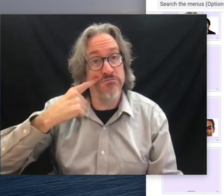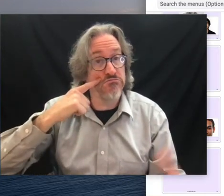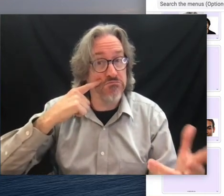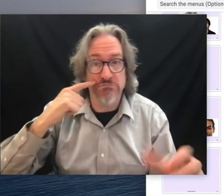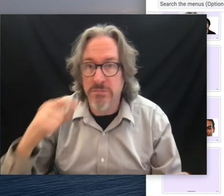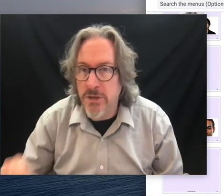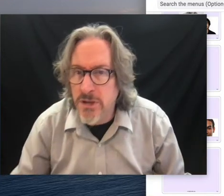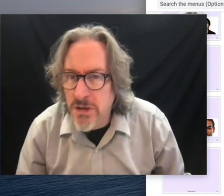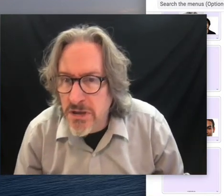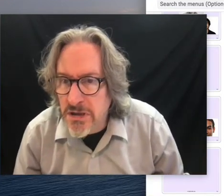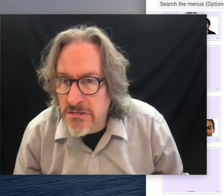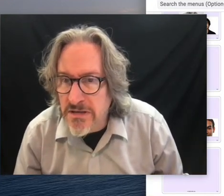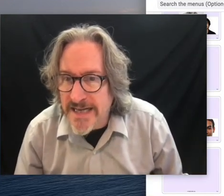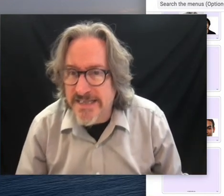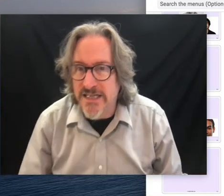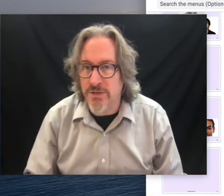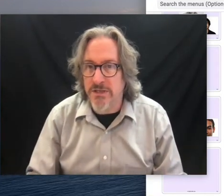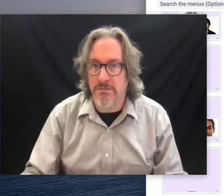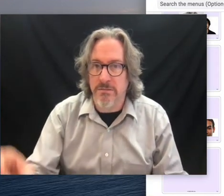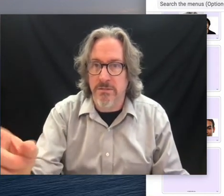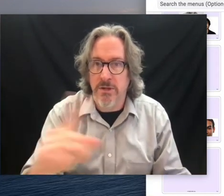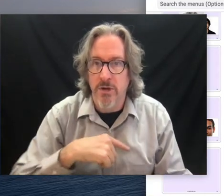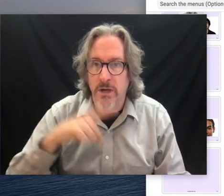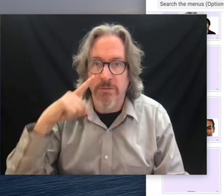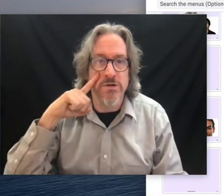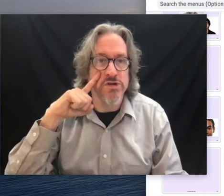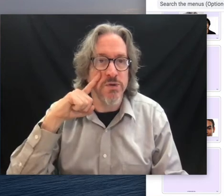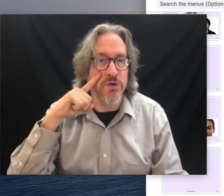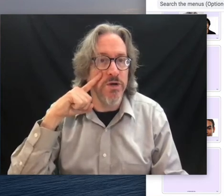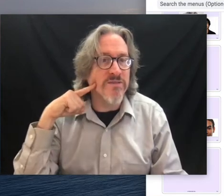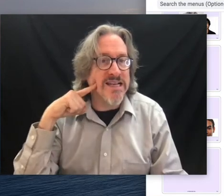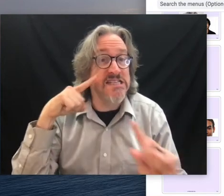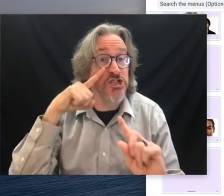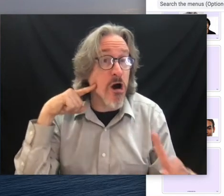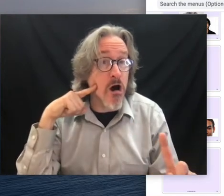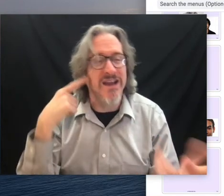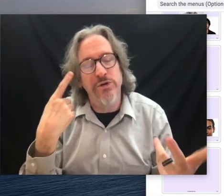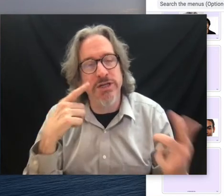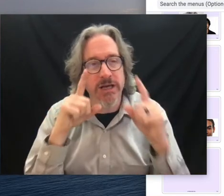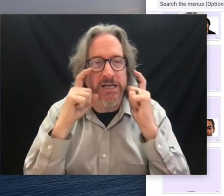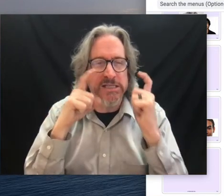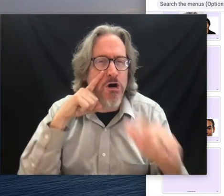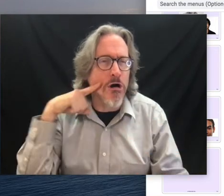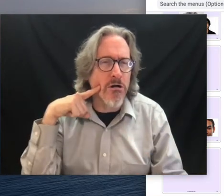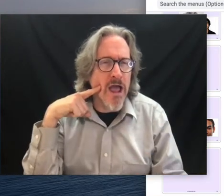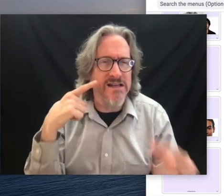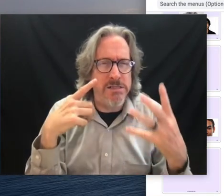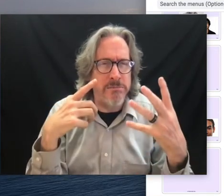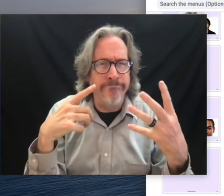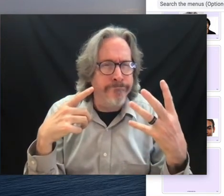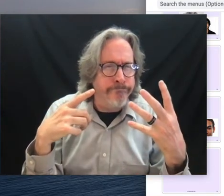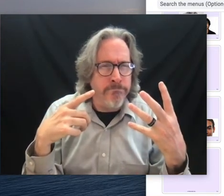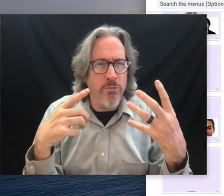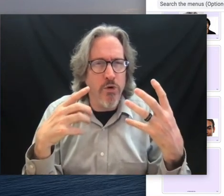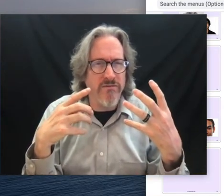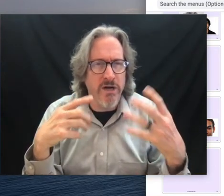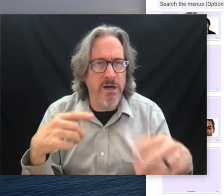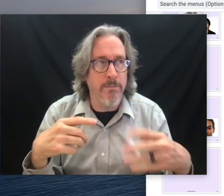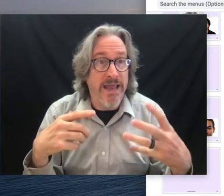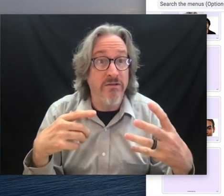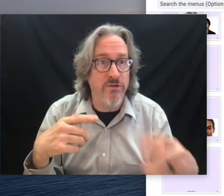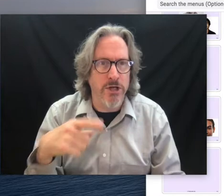Dimple. Guess that's what. There's also, you could have like scar, and usually a scar has more